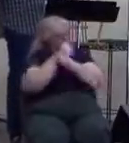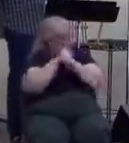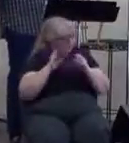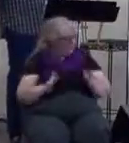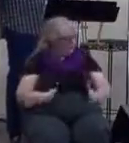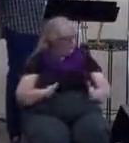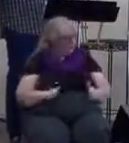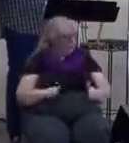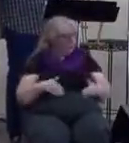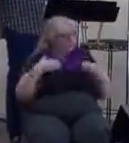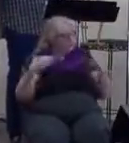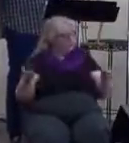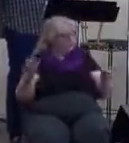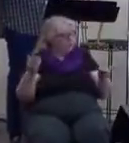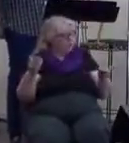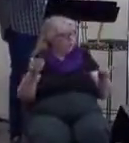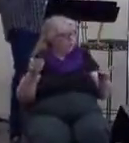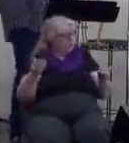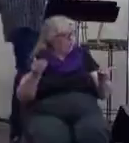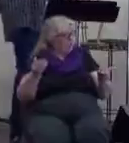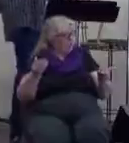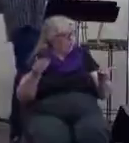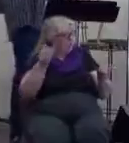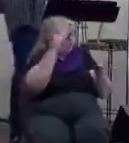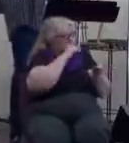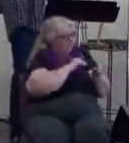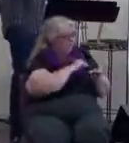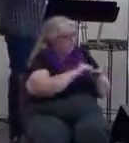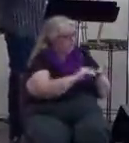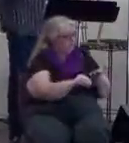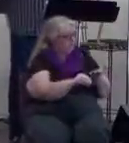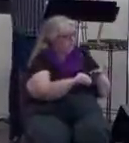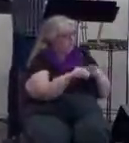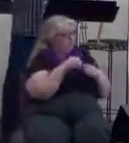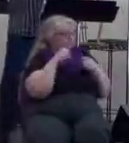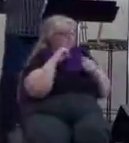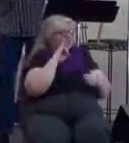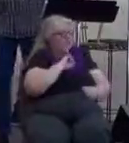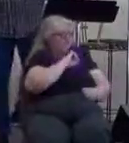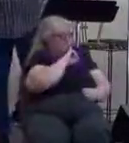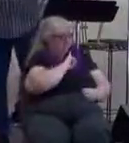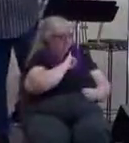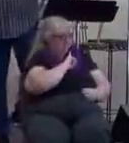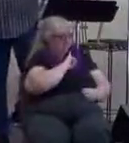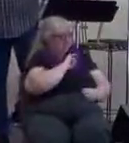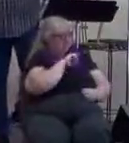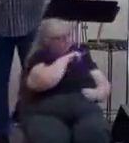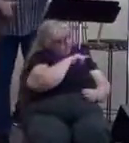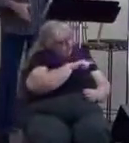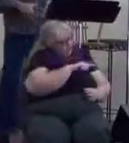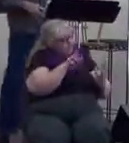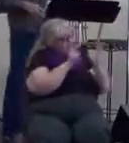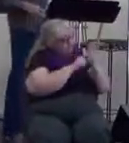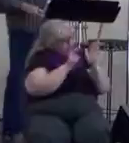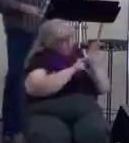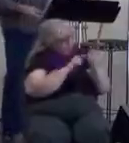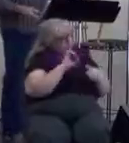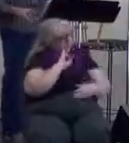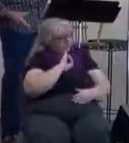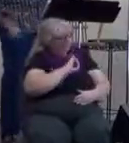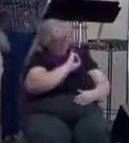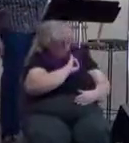and forgiveness of the sins to Israel. And he's telling them, you guys are Israel. This guy